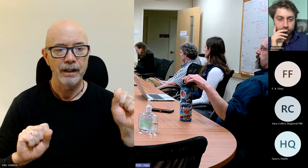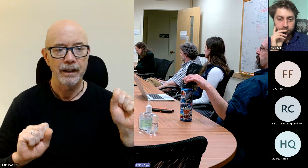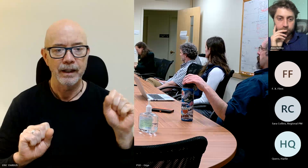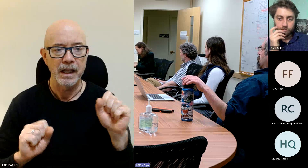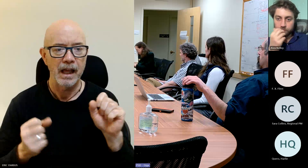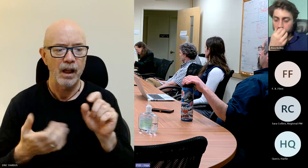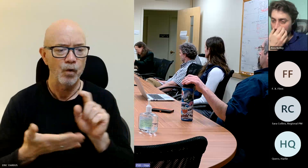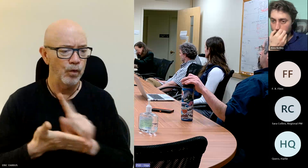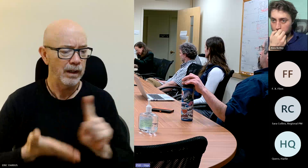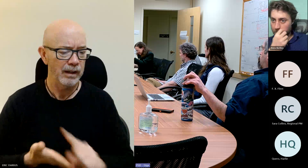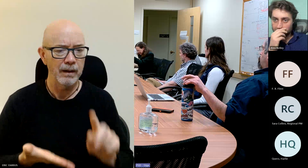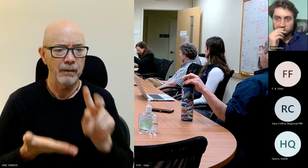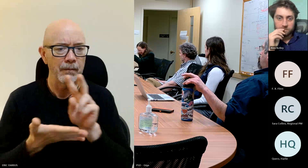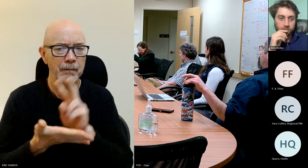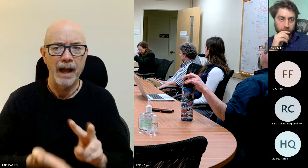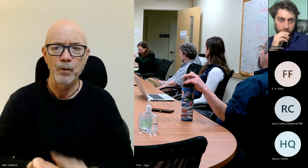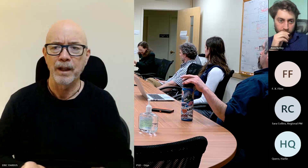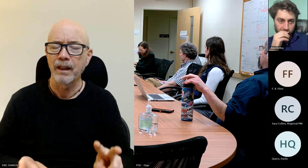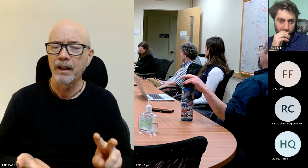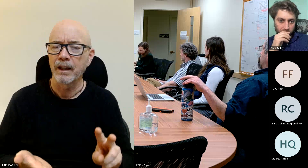bi-weekly. And